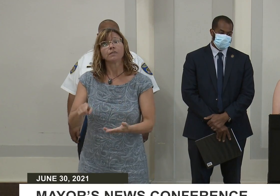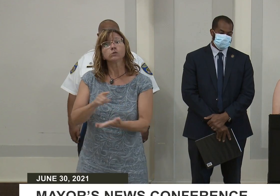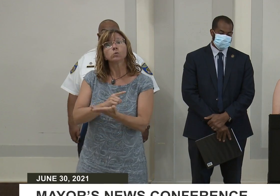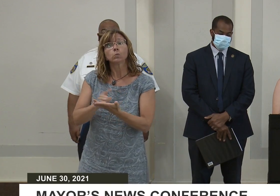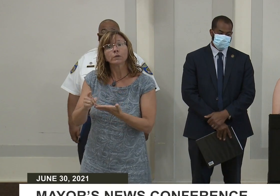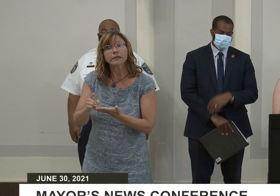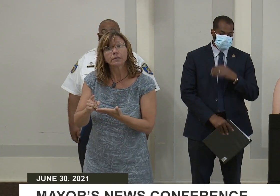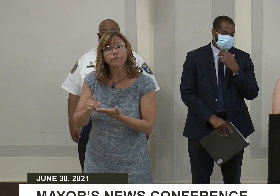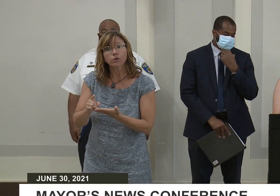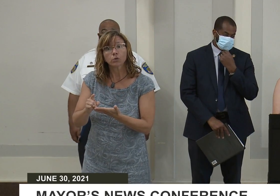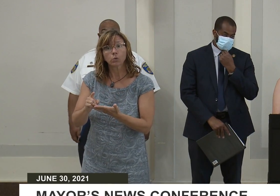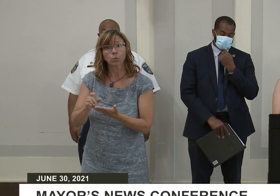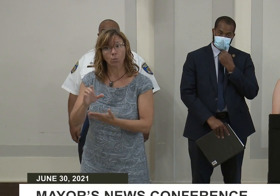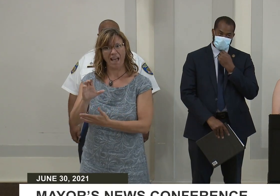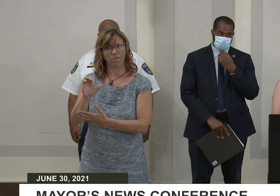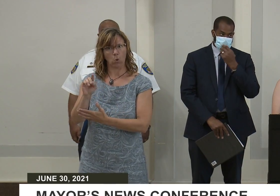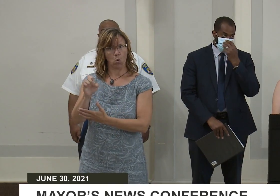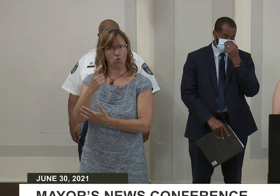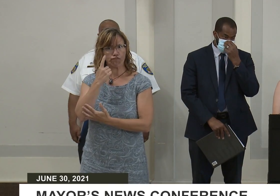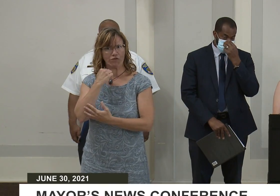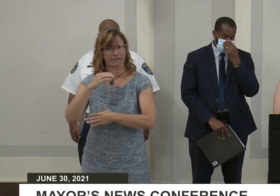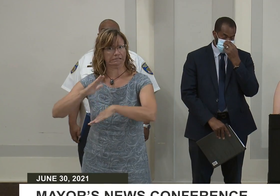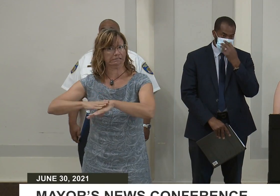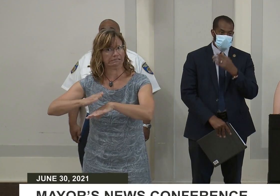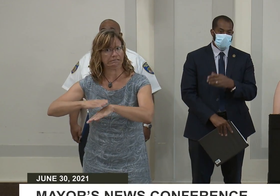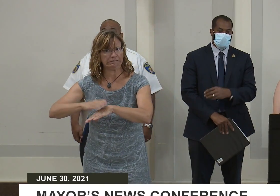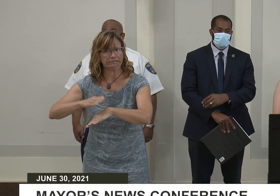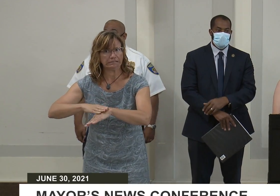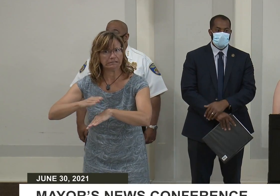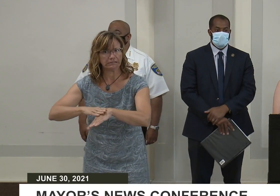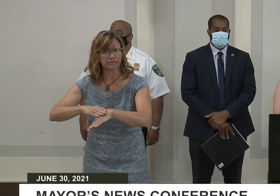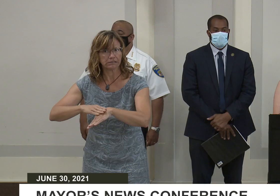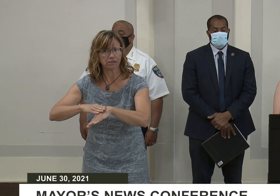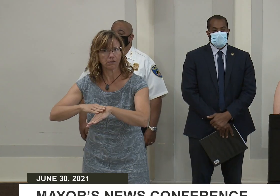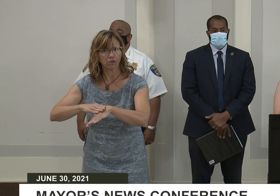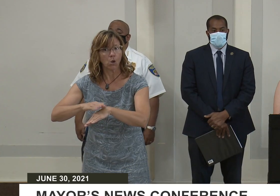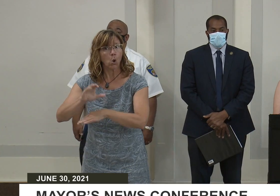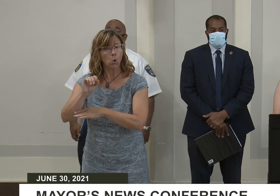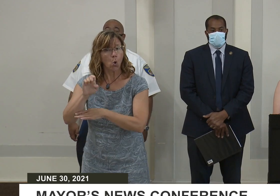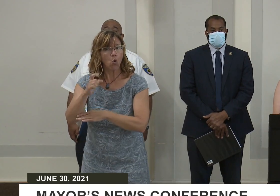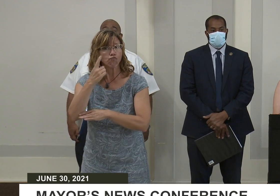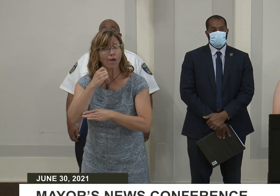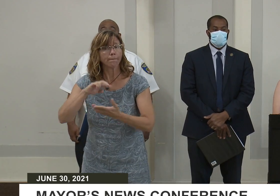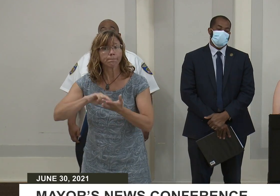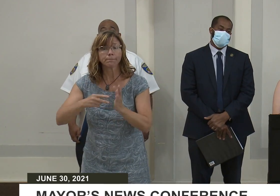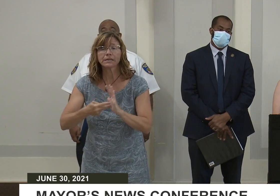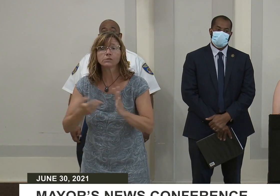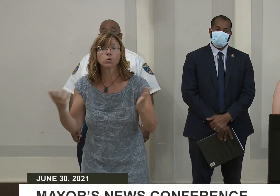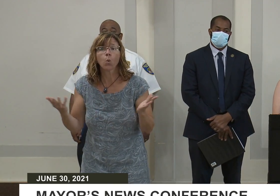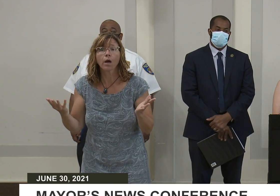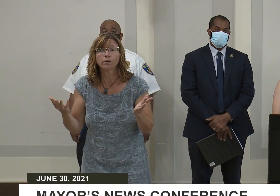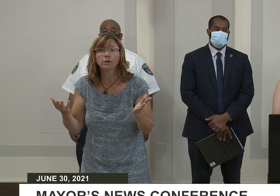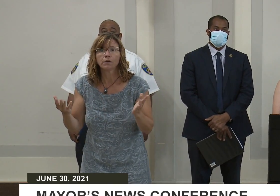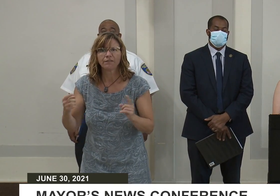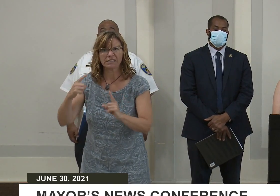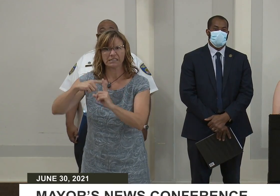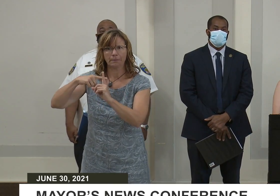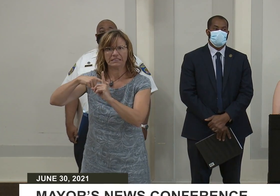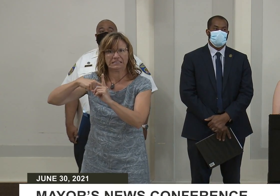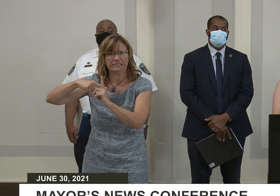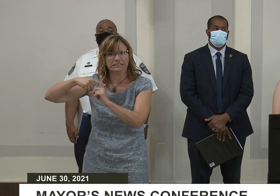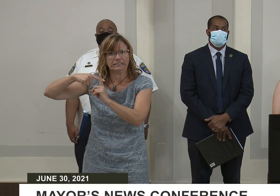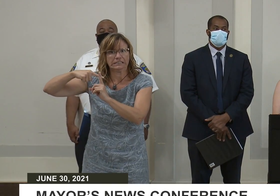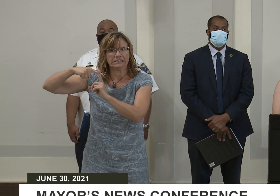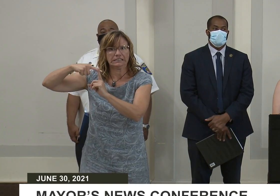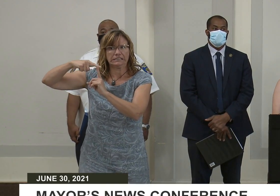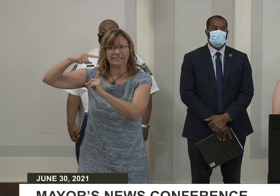30th. As a reminder, a Code Red extreme heat declaration occurs when the heat index, that is how hot it